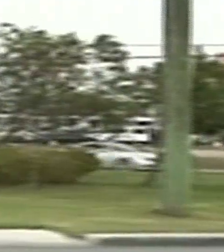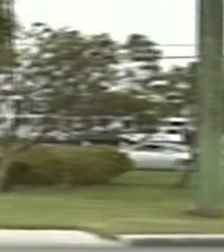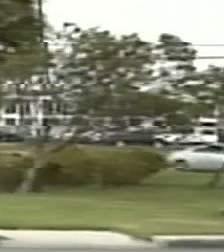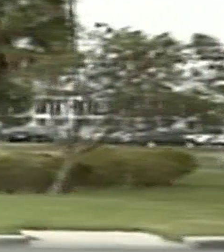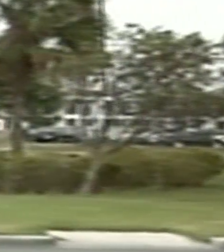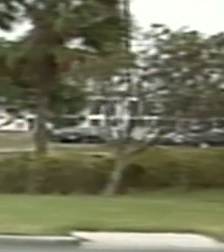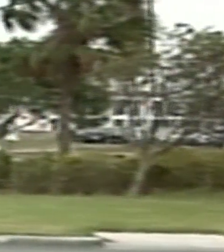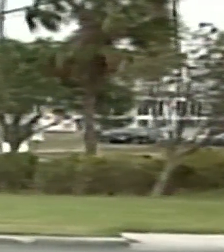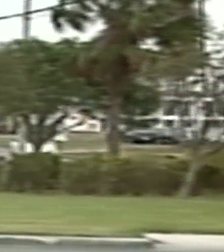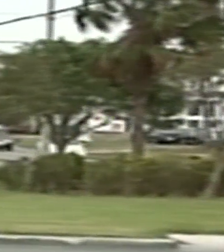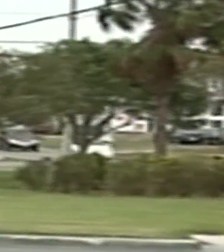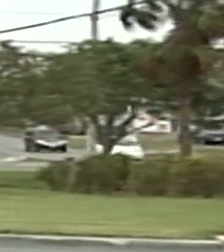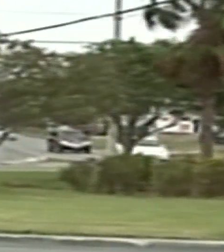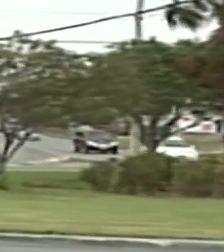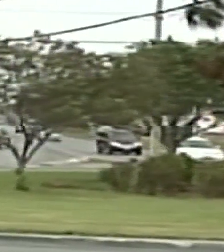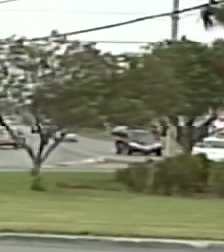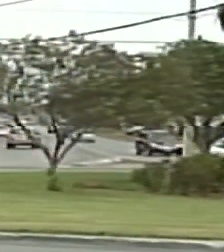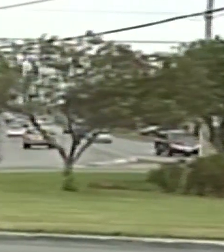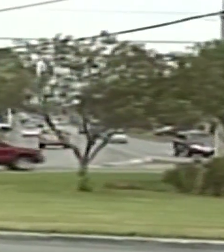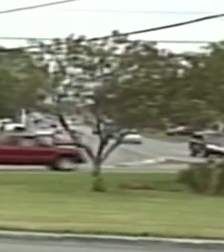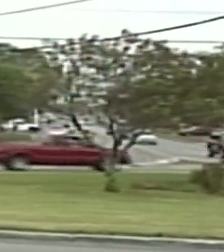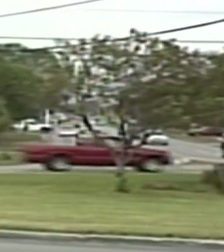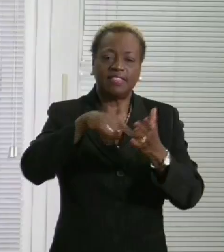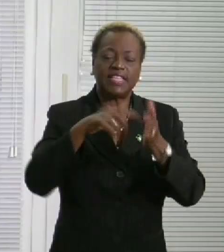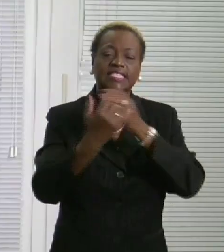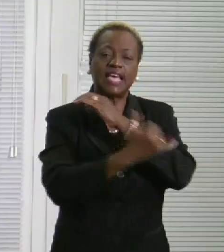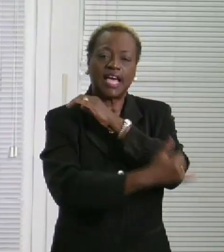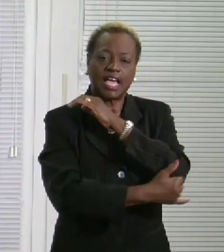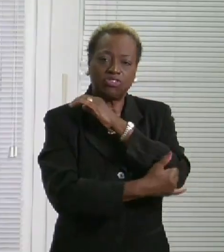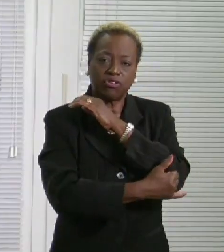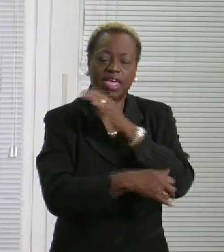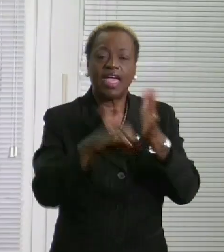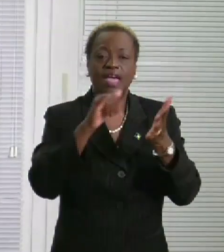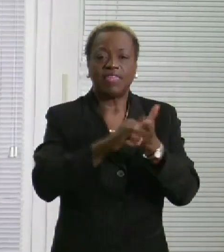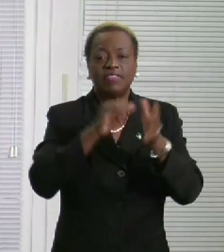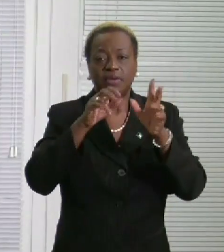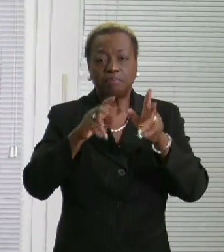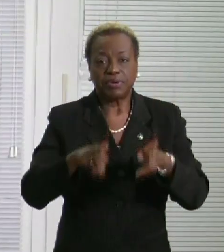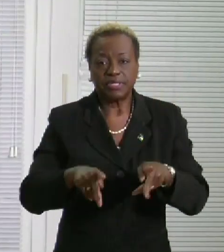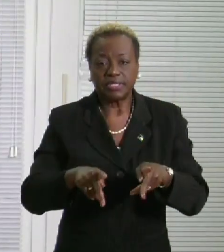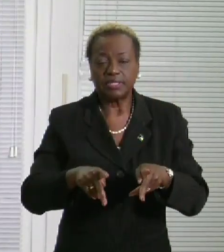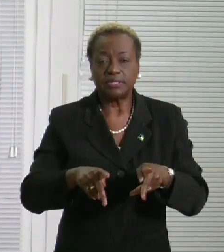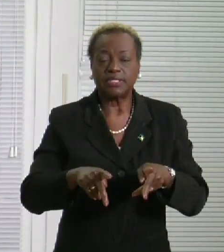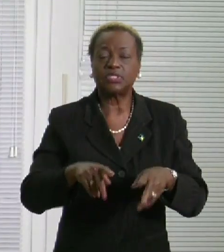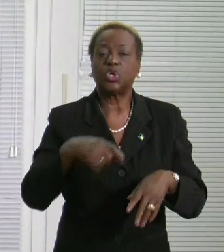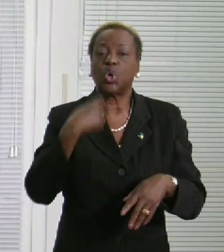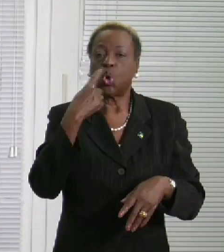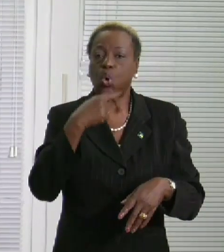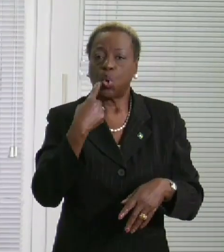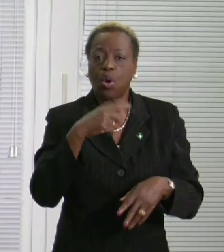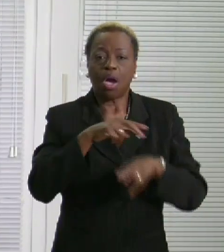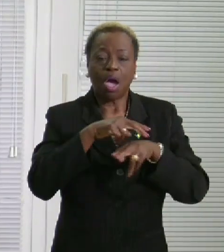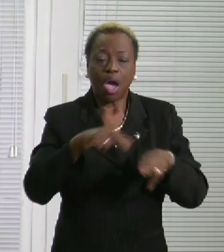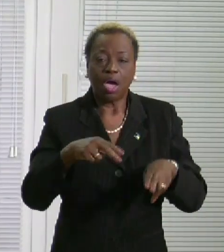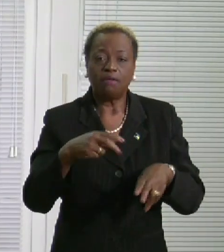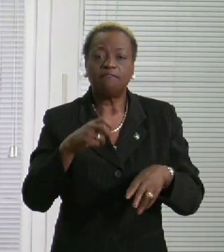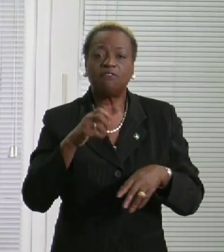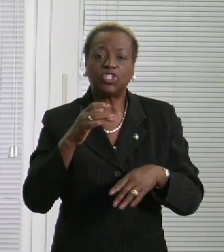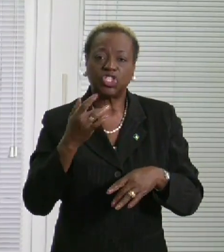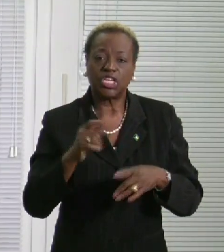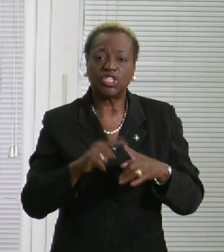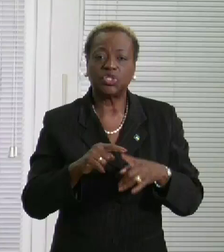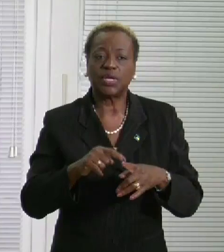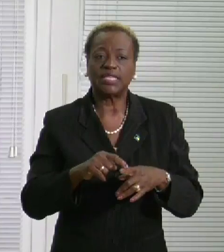Dwayne Sands calling for more empathy. Those persons who have been unfortunate enough to be stricken